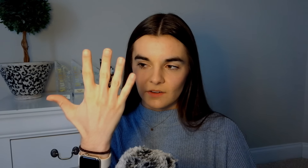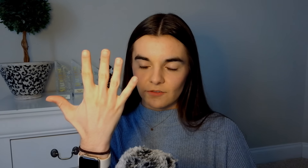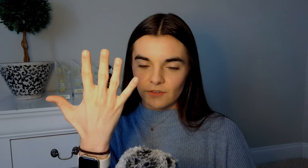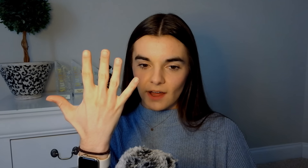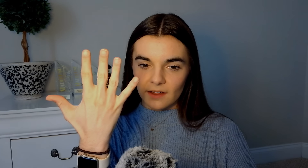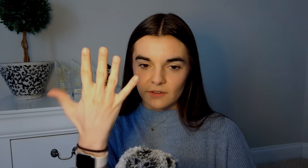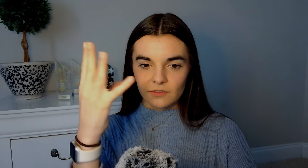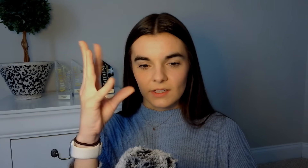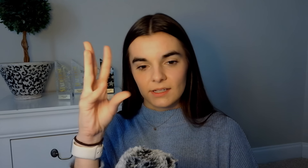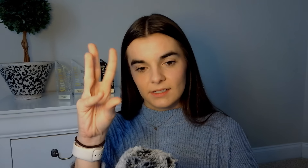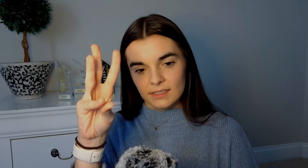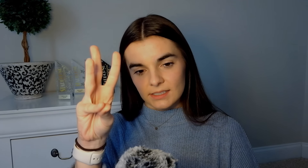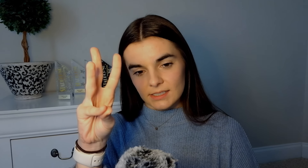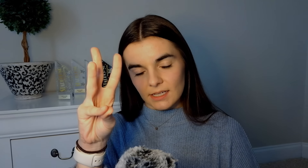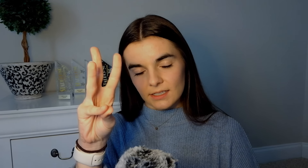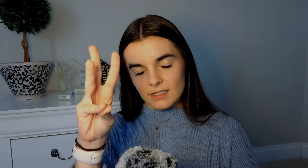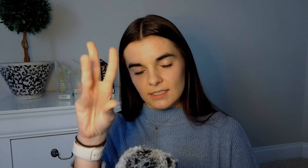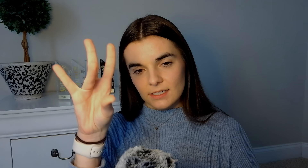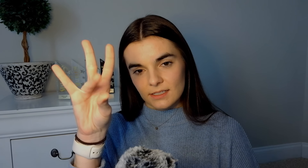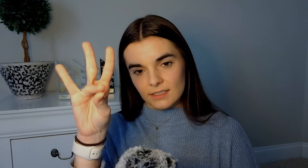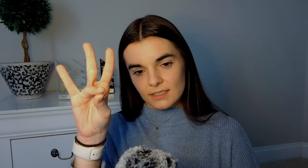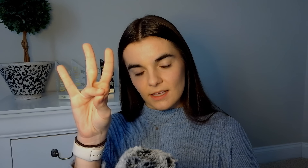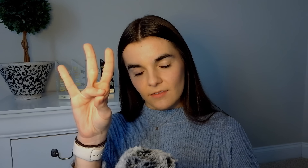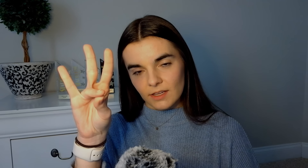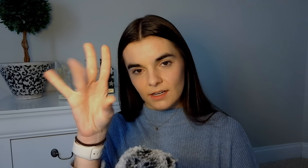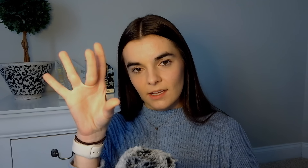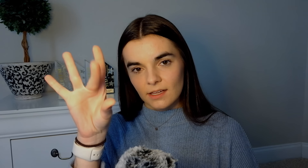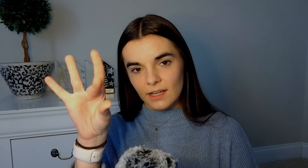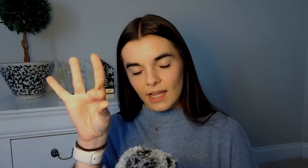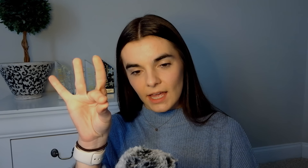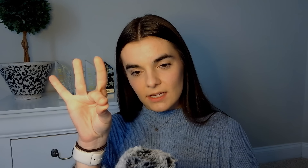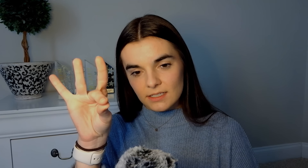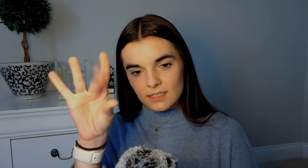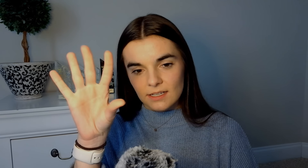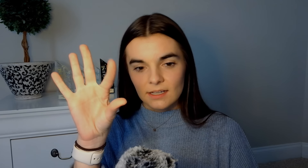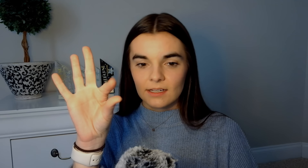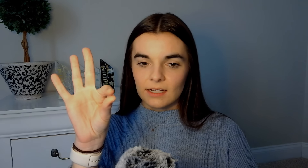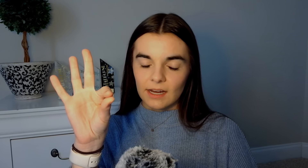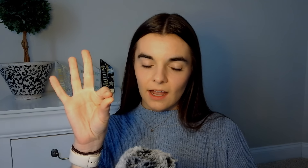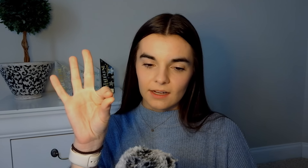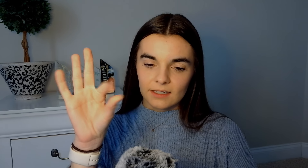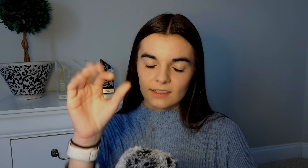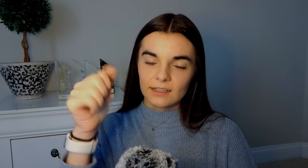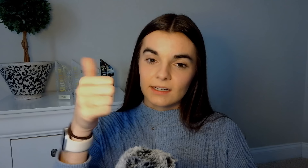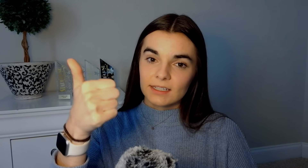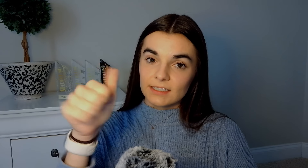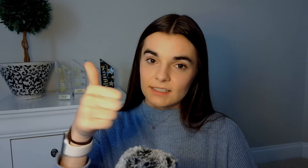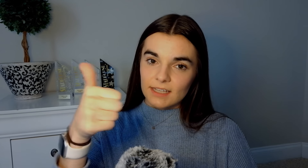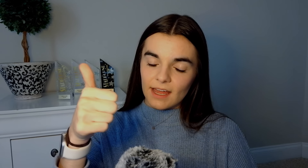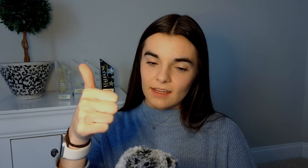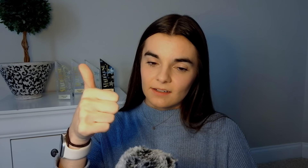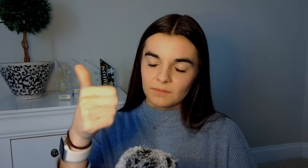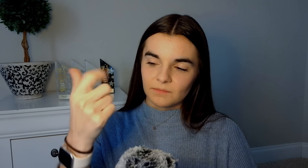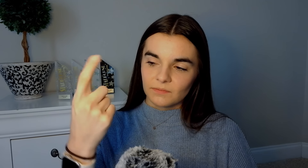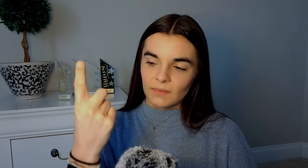5, 6, 7, 8, 9, 10,